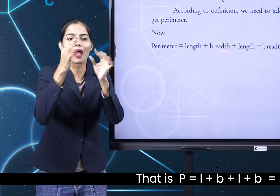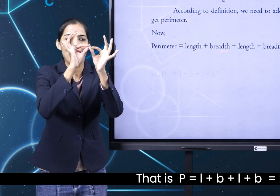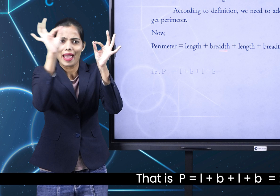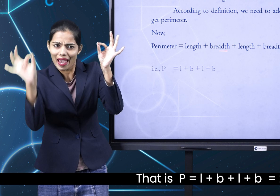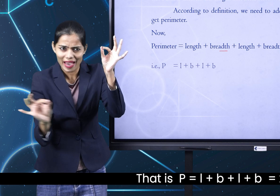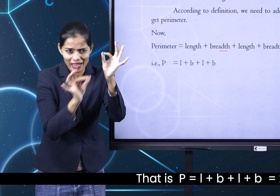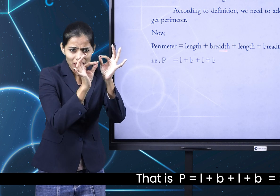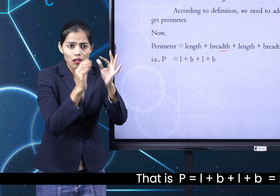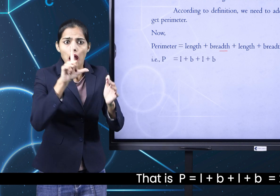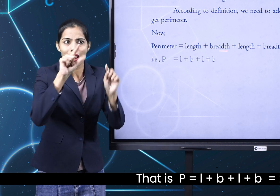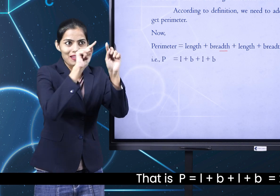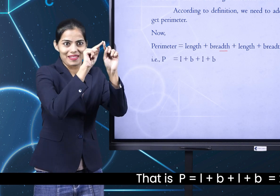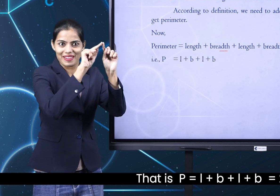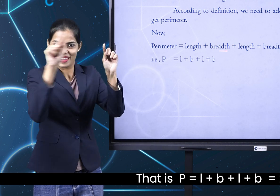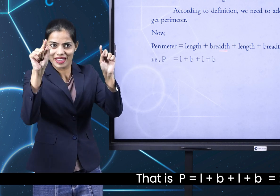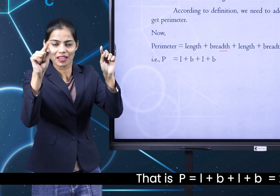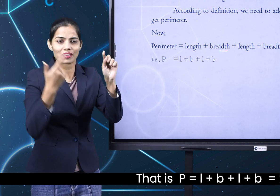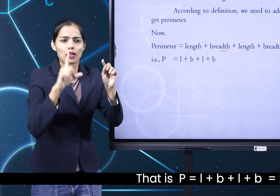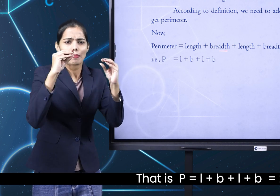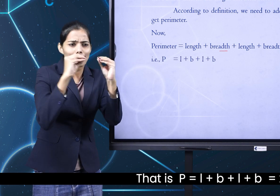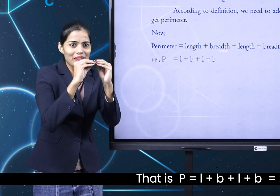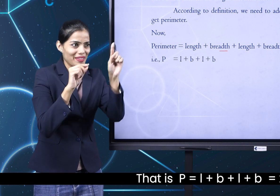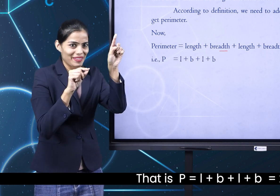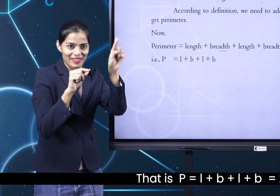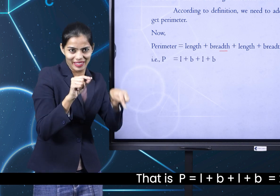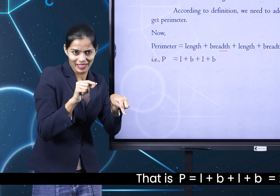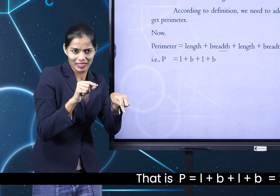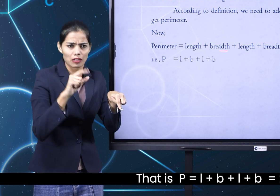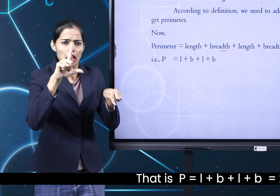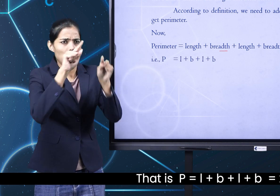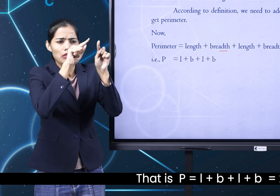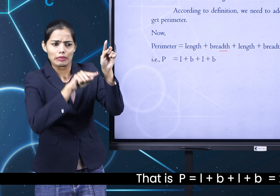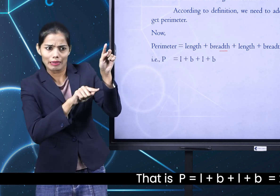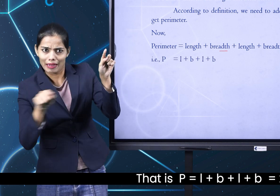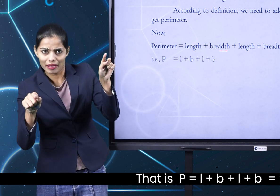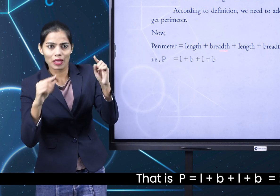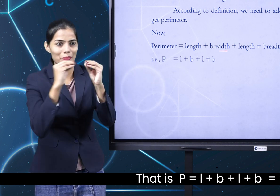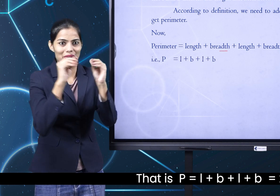That is, P is equal to length plus breadth plus length plus breadth